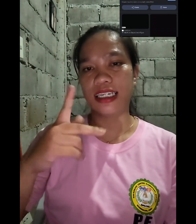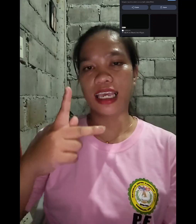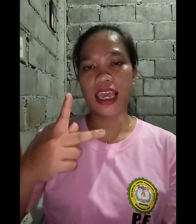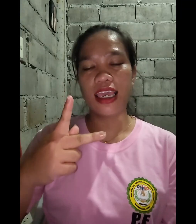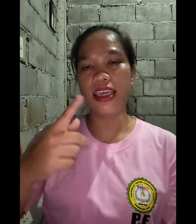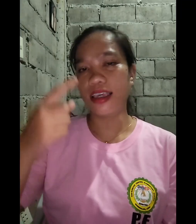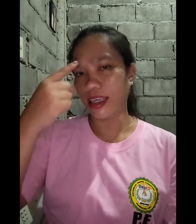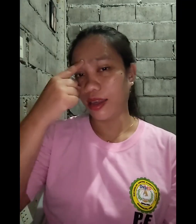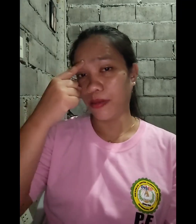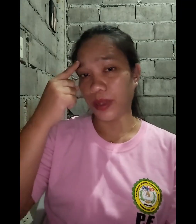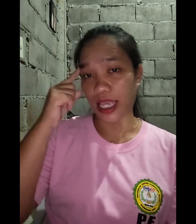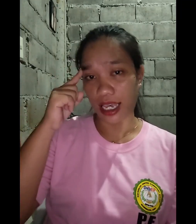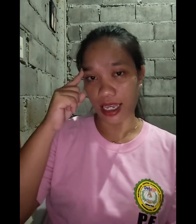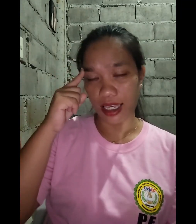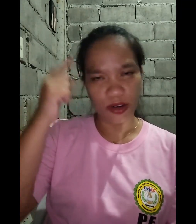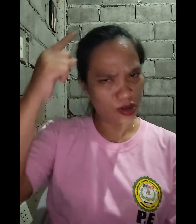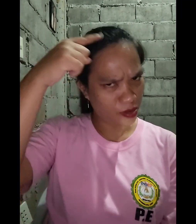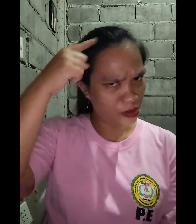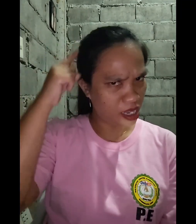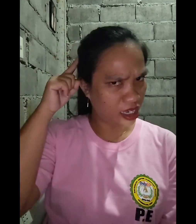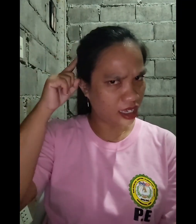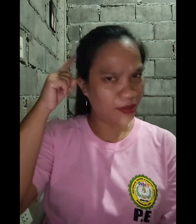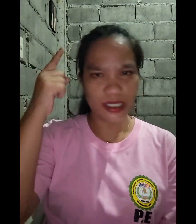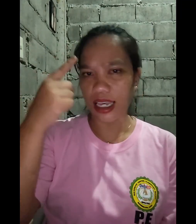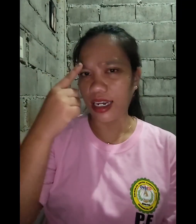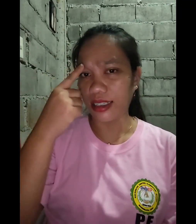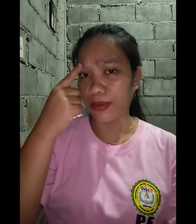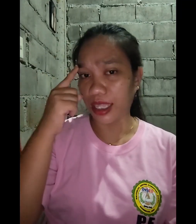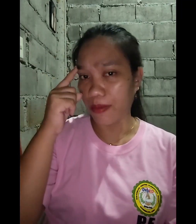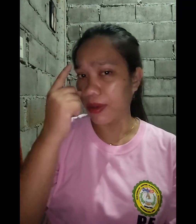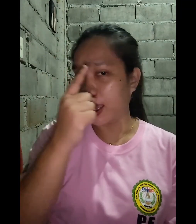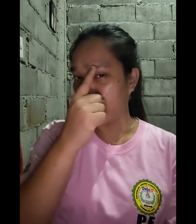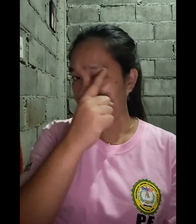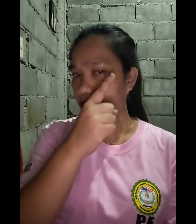B-L-A-C-K, black. Or black. Basta ka ng something like black, no?